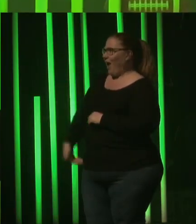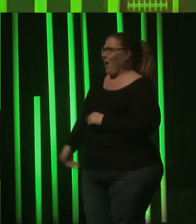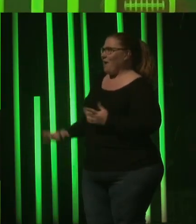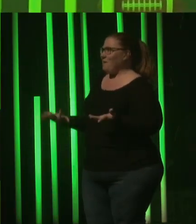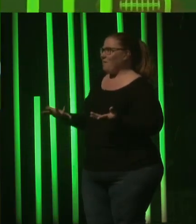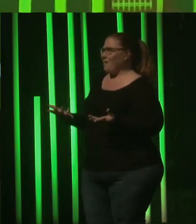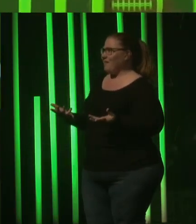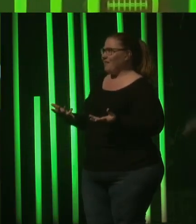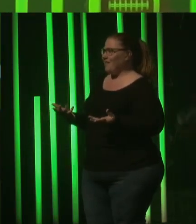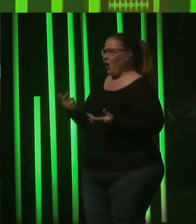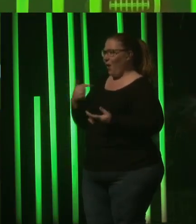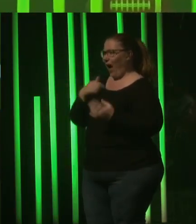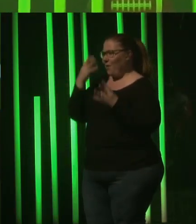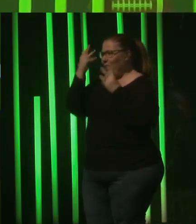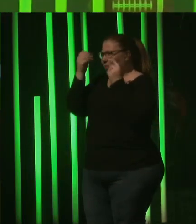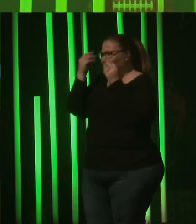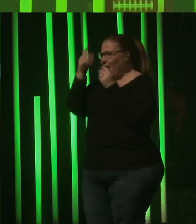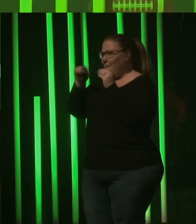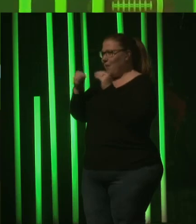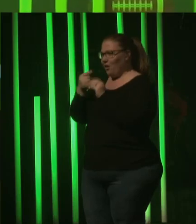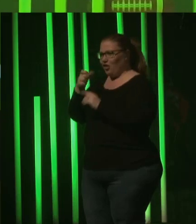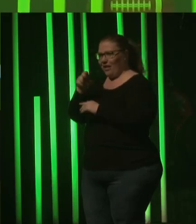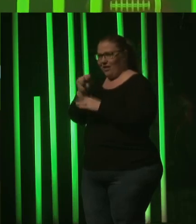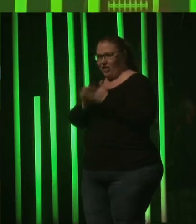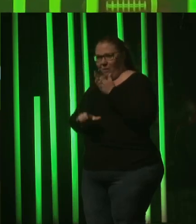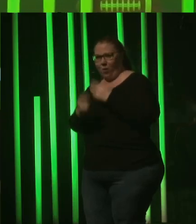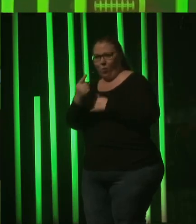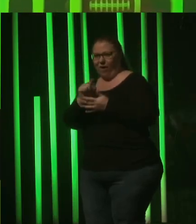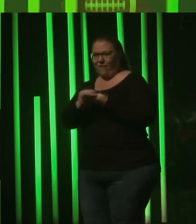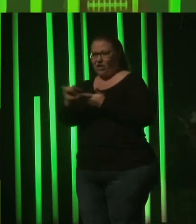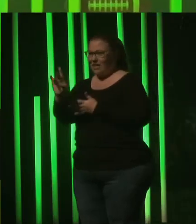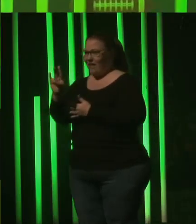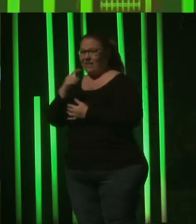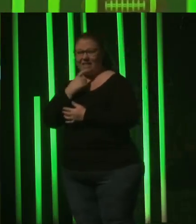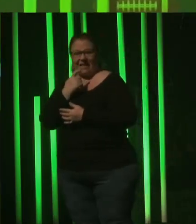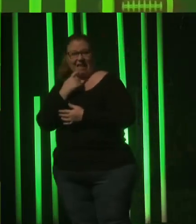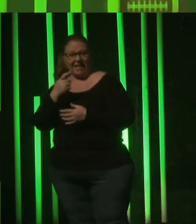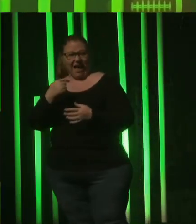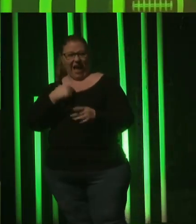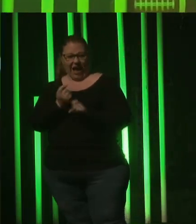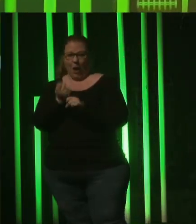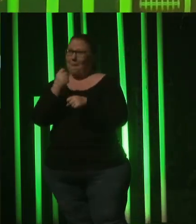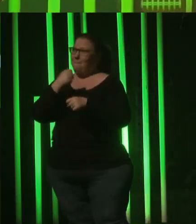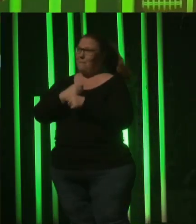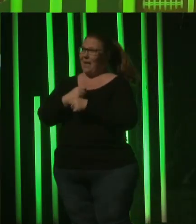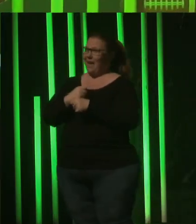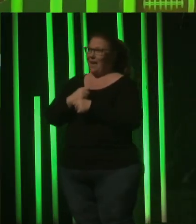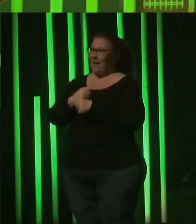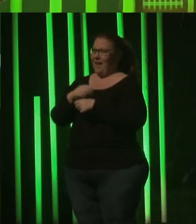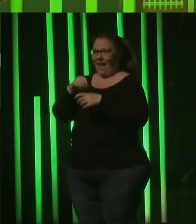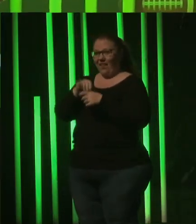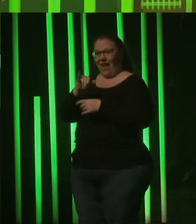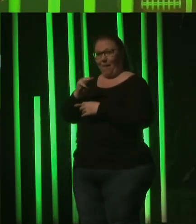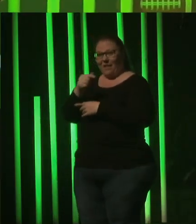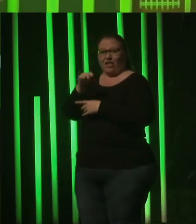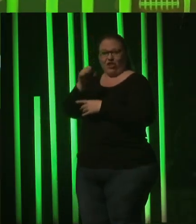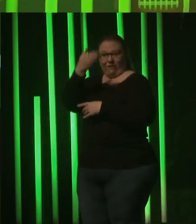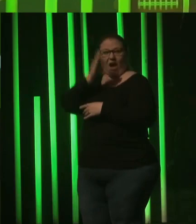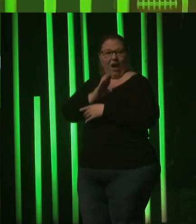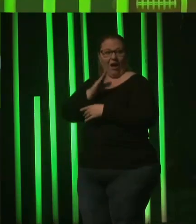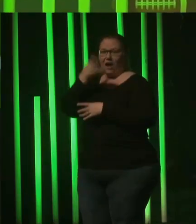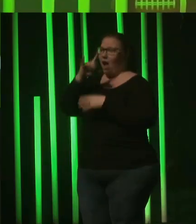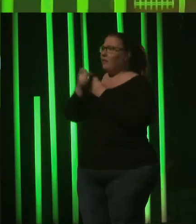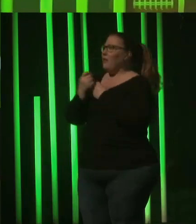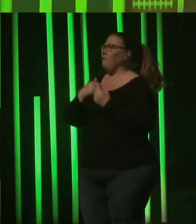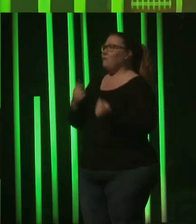so I'll think about Genesis 1:7 where it says, I am made in the image of God. That God loves me